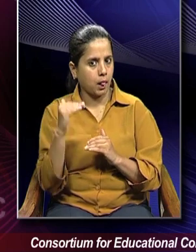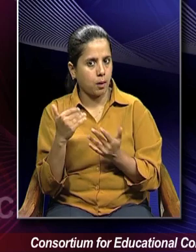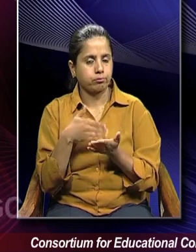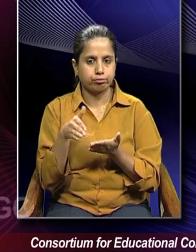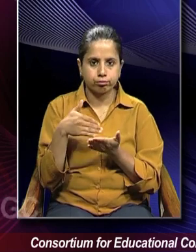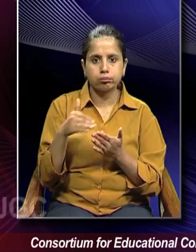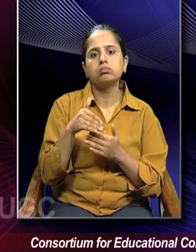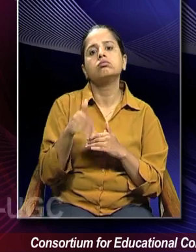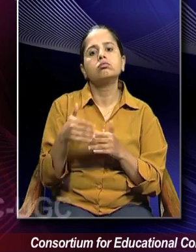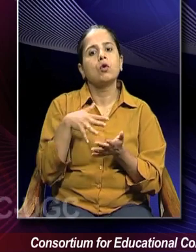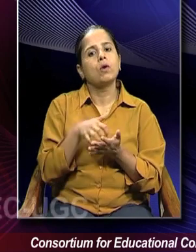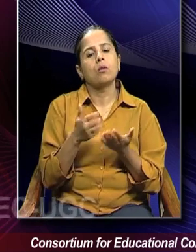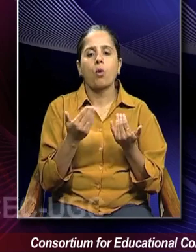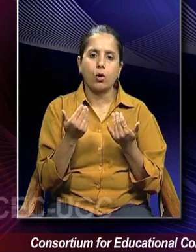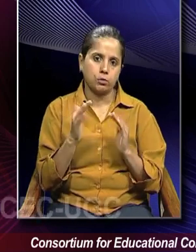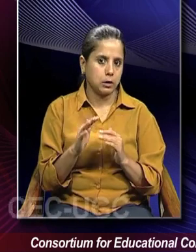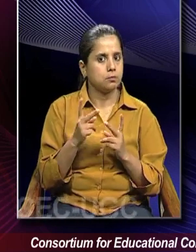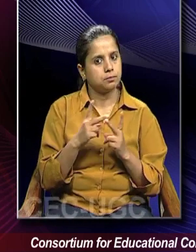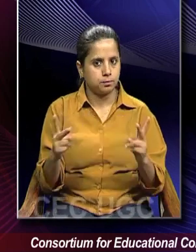the weaknesses to the possible extent.